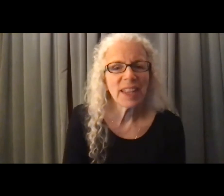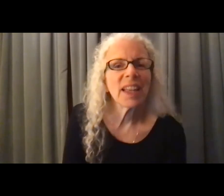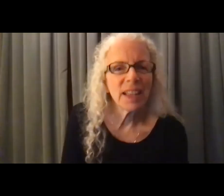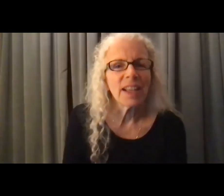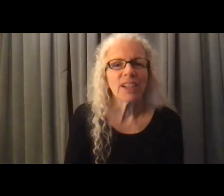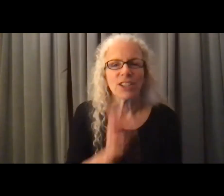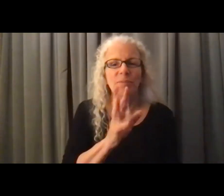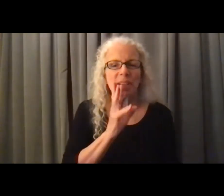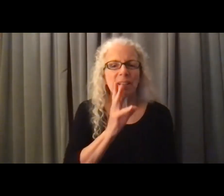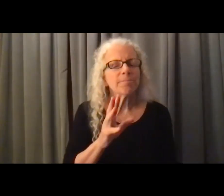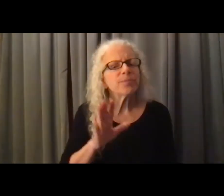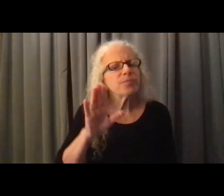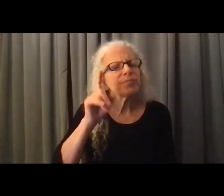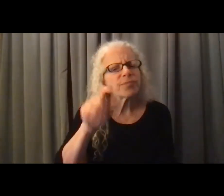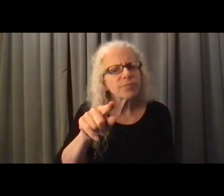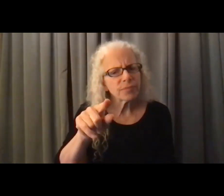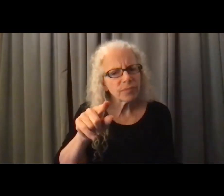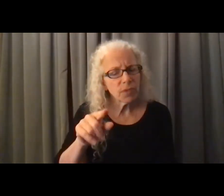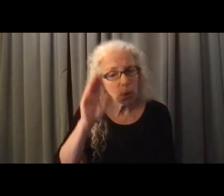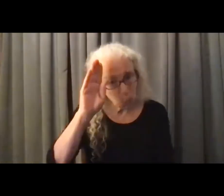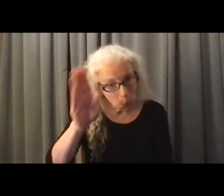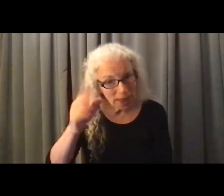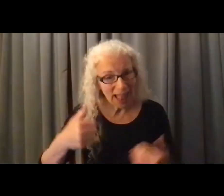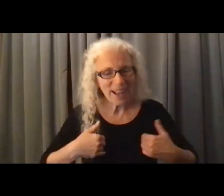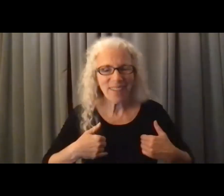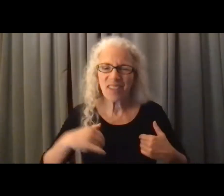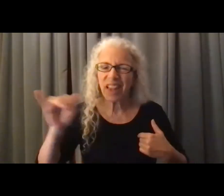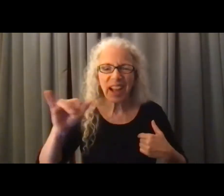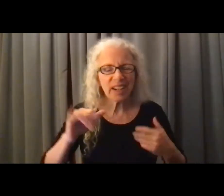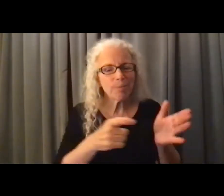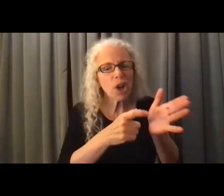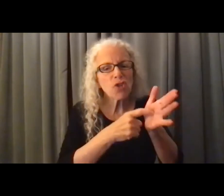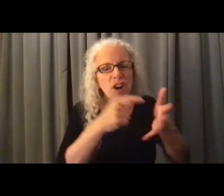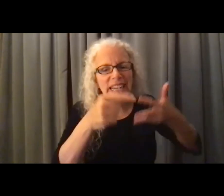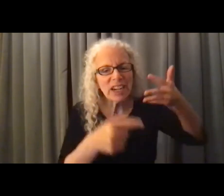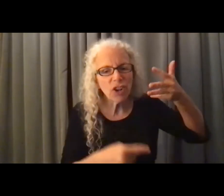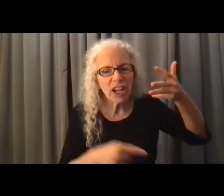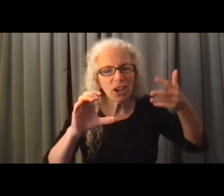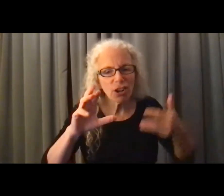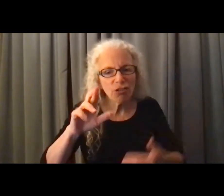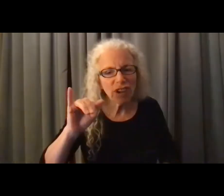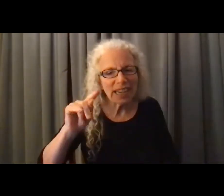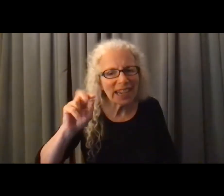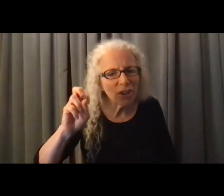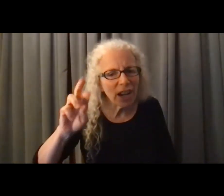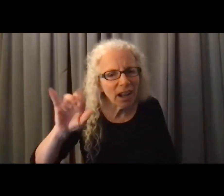Will there be a criteria for nominating people for these awards?